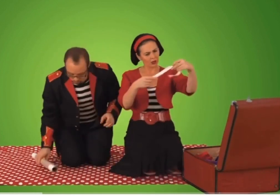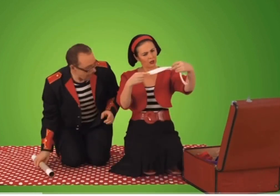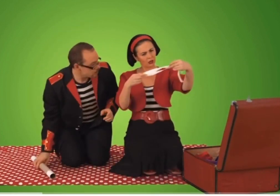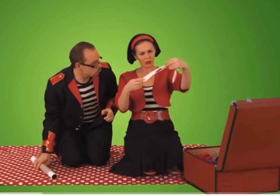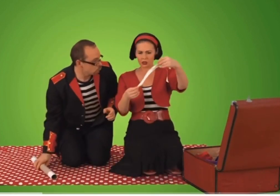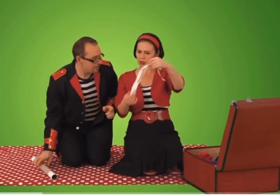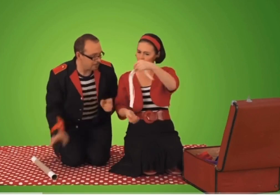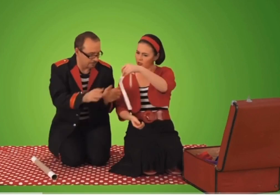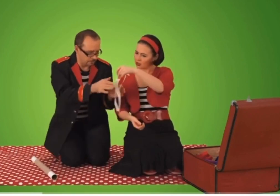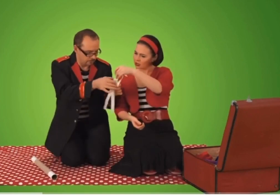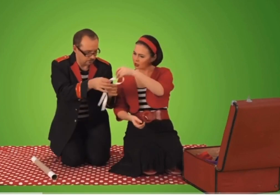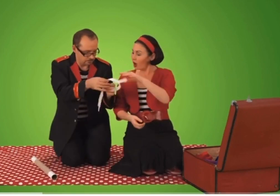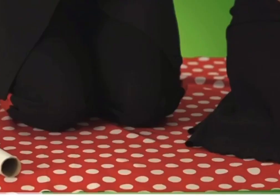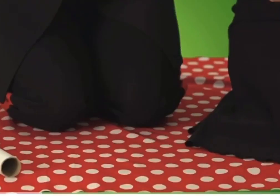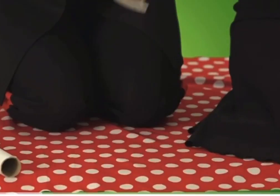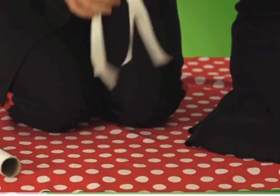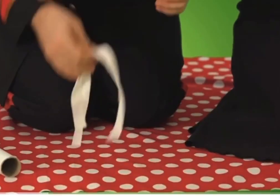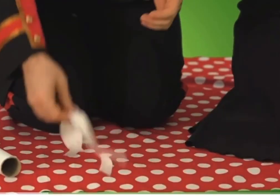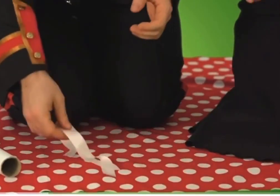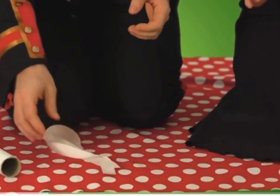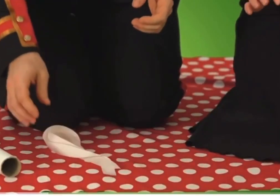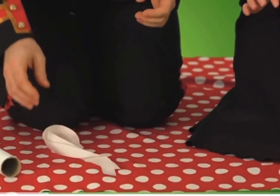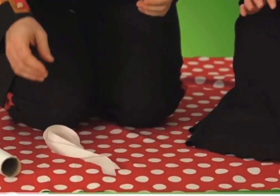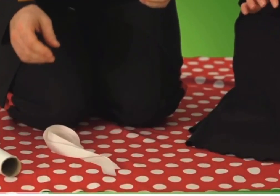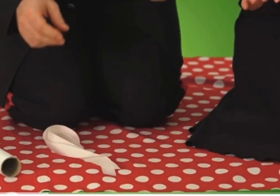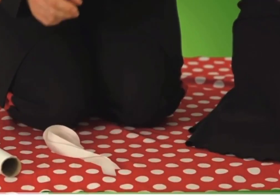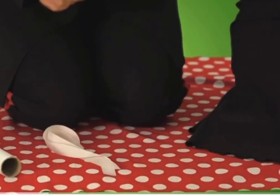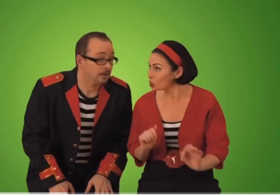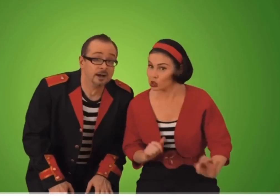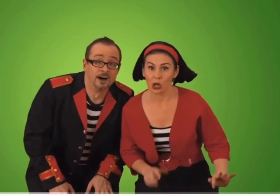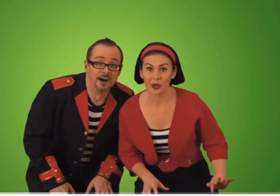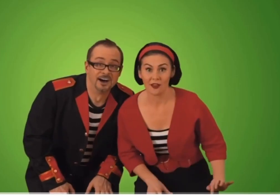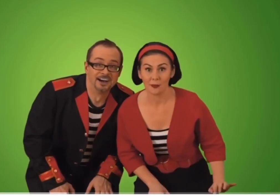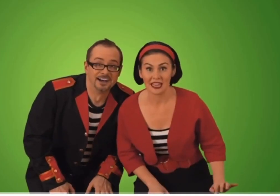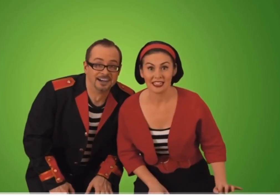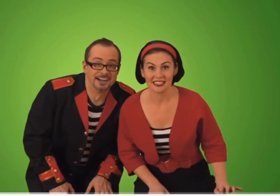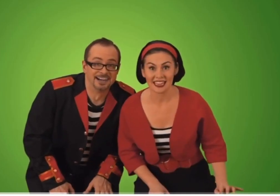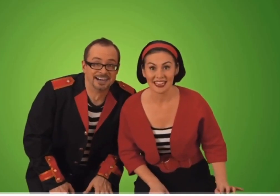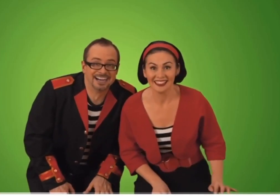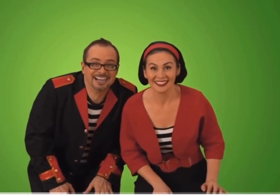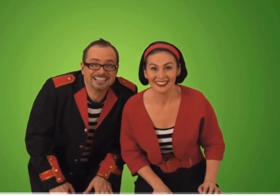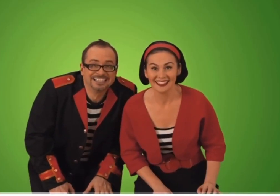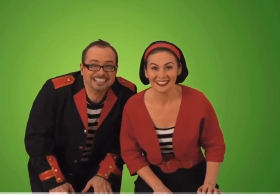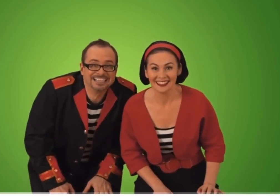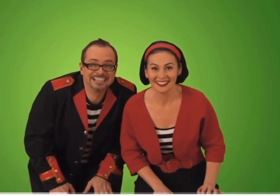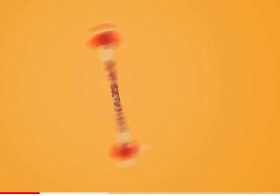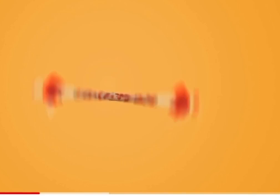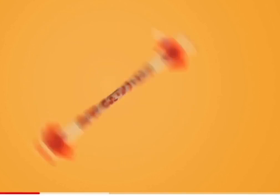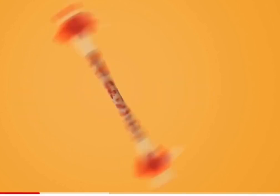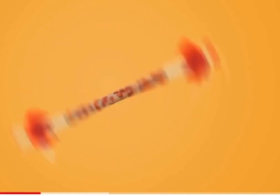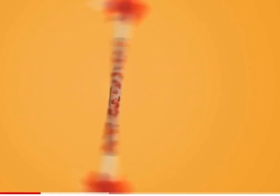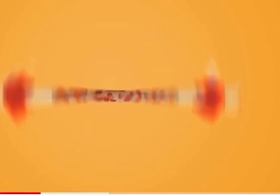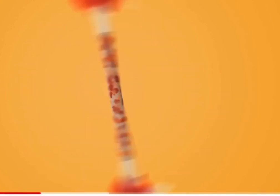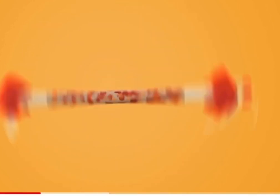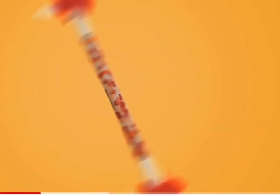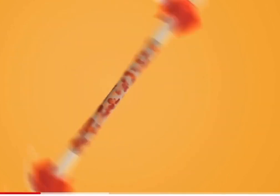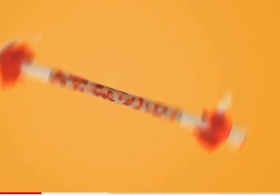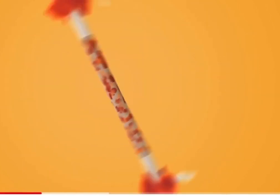and ribbon. Maybe we're making a pretty flute. Shall we have a peek and see? Oh, it's a rain stick.